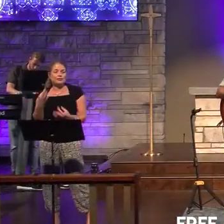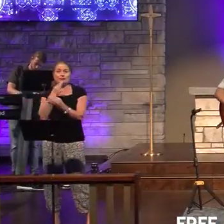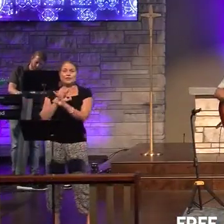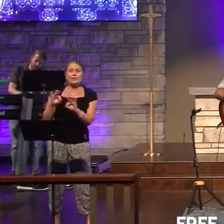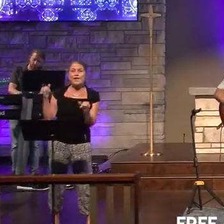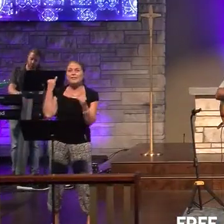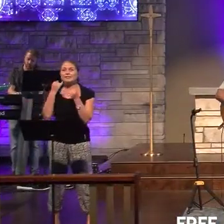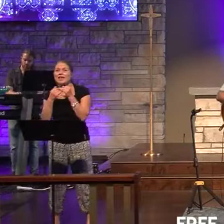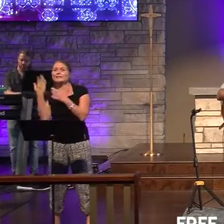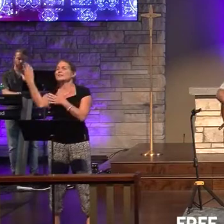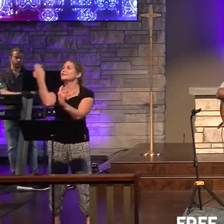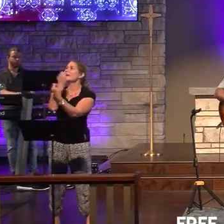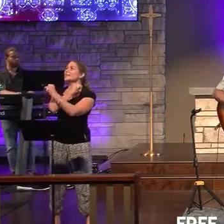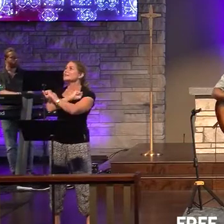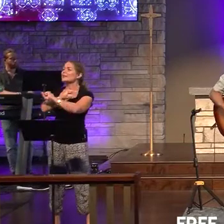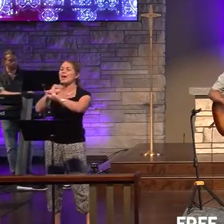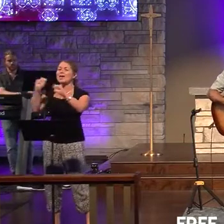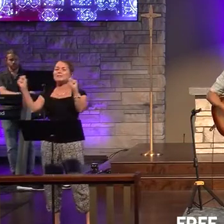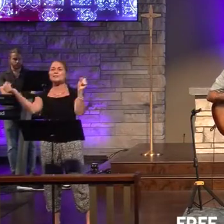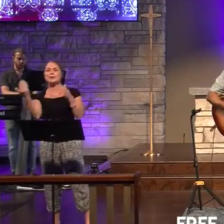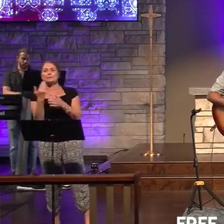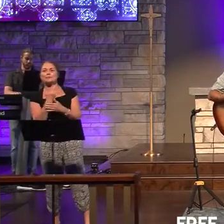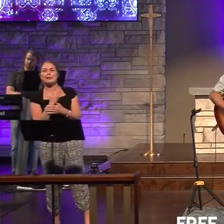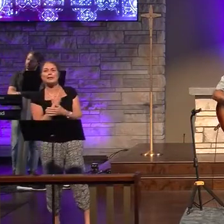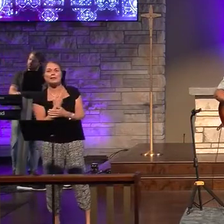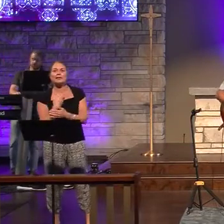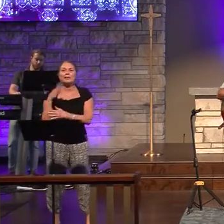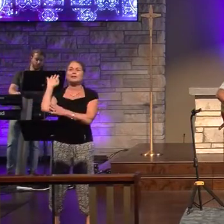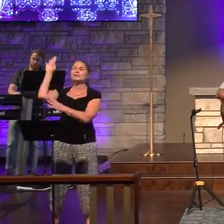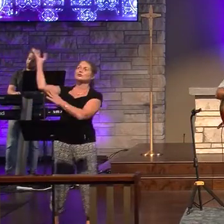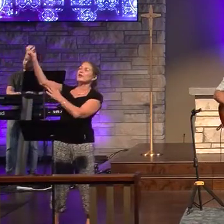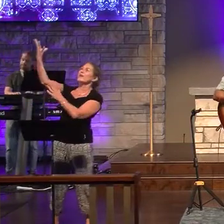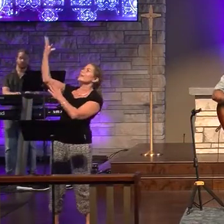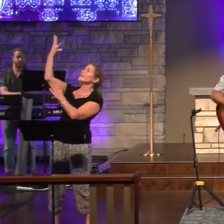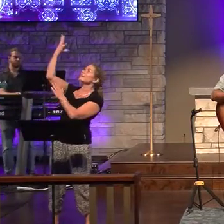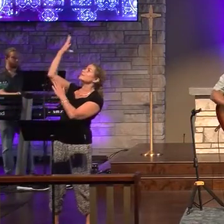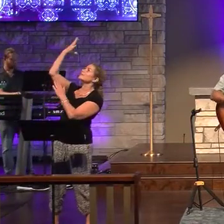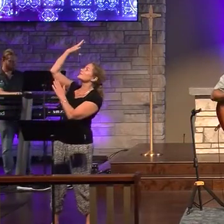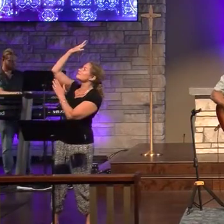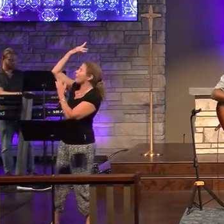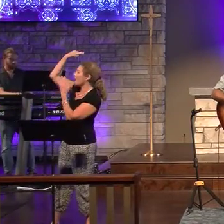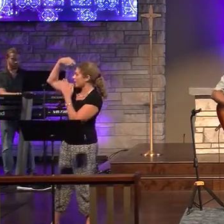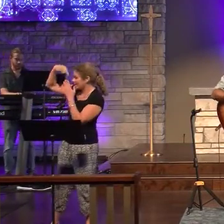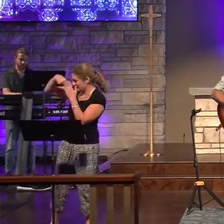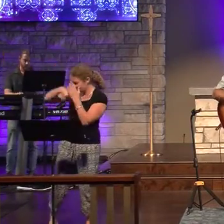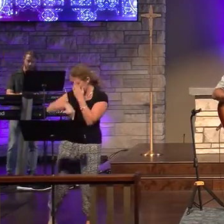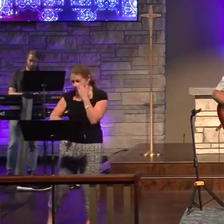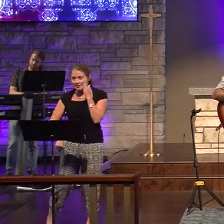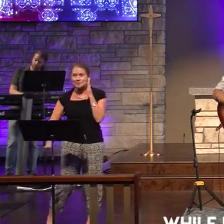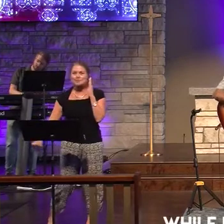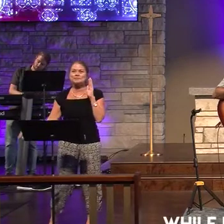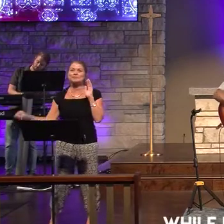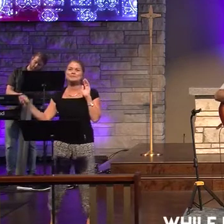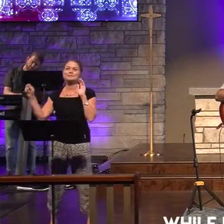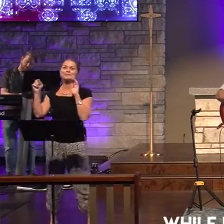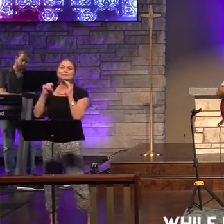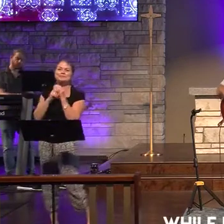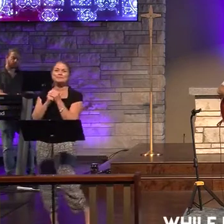am. Free at last, he has ransomed me. His grace runs